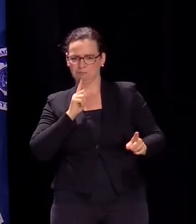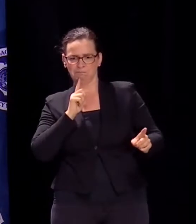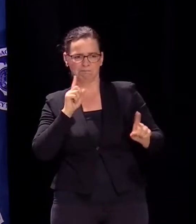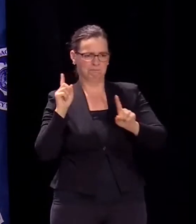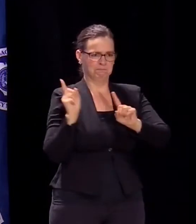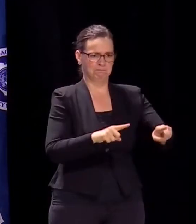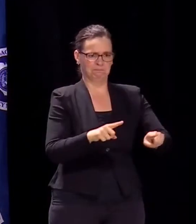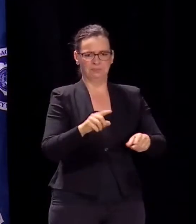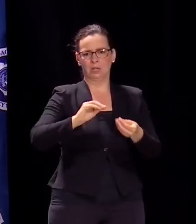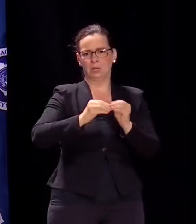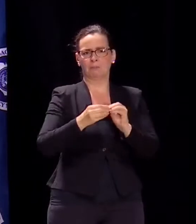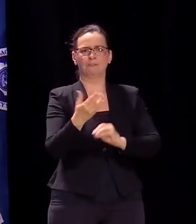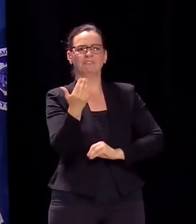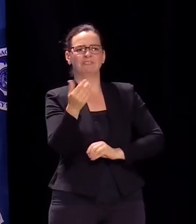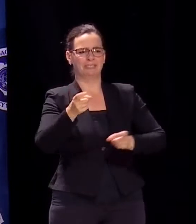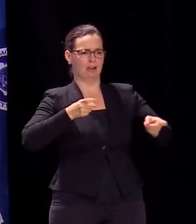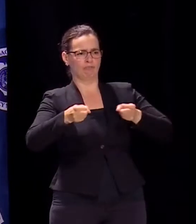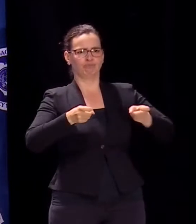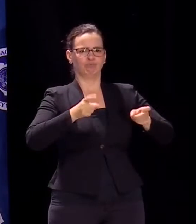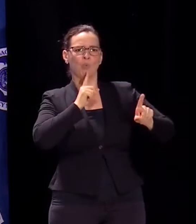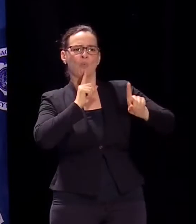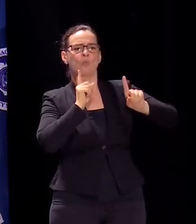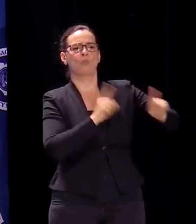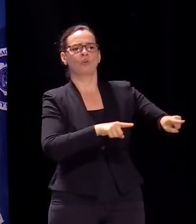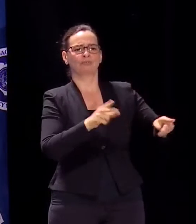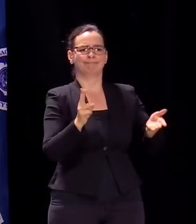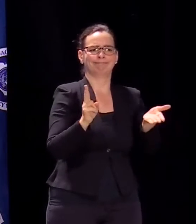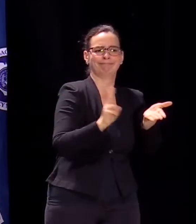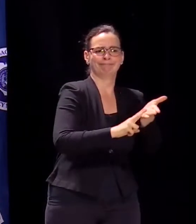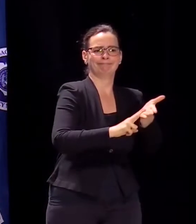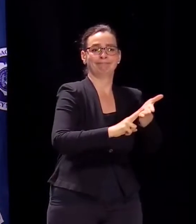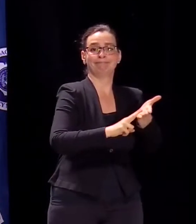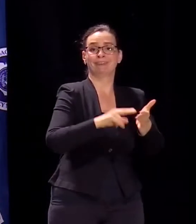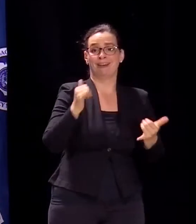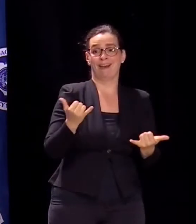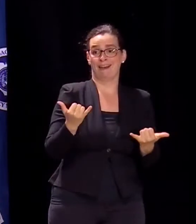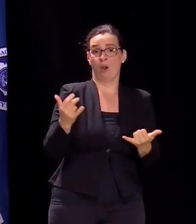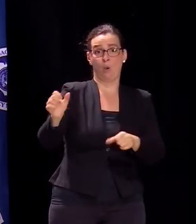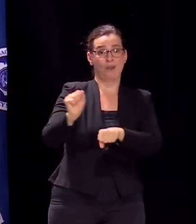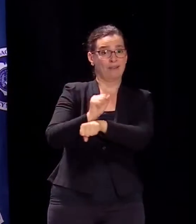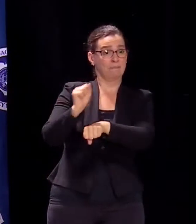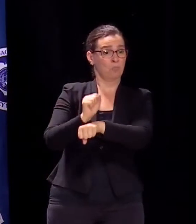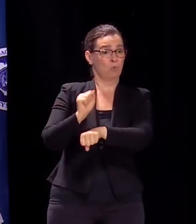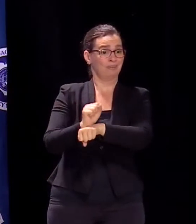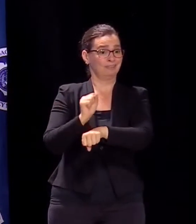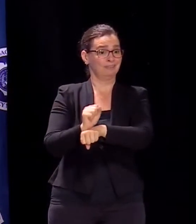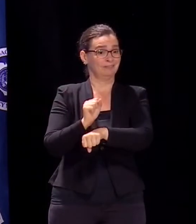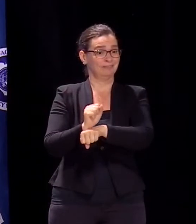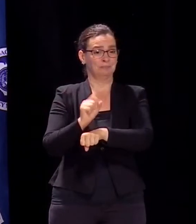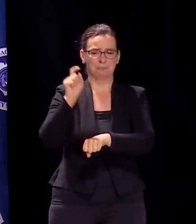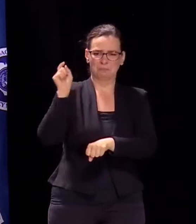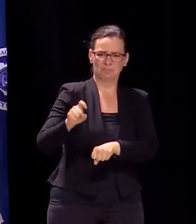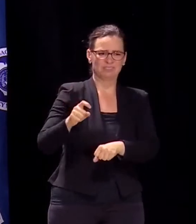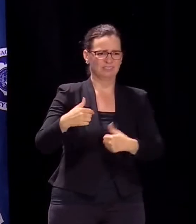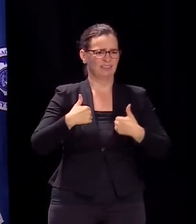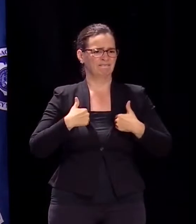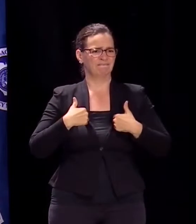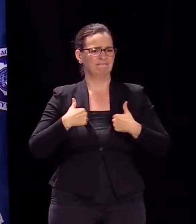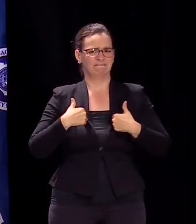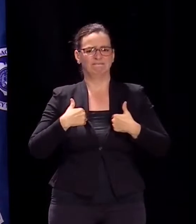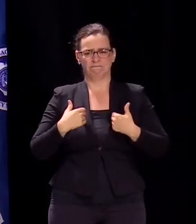their employee roster with contact information to the Onondaga County Health Department if one or more employees